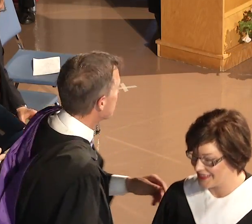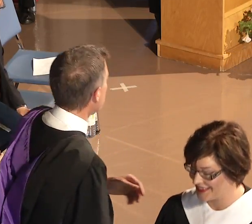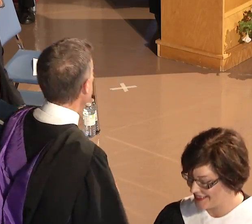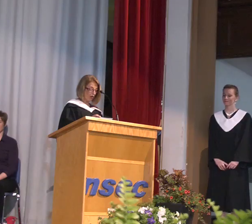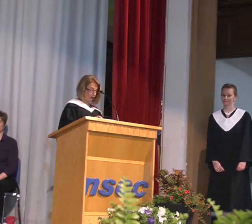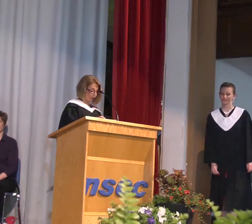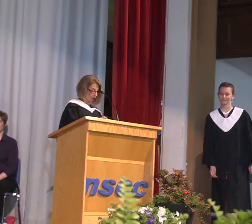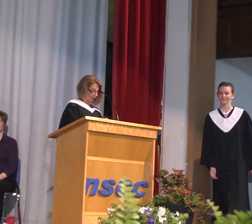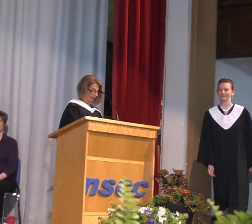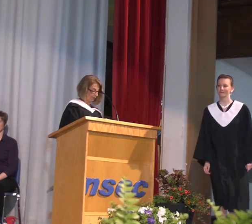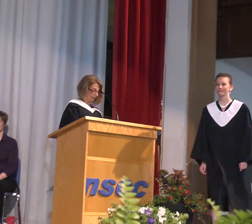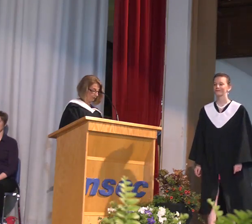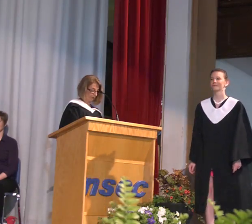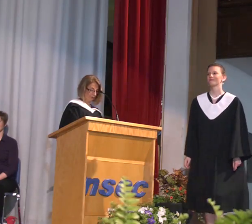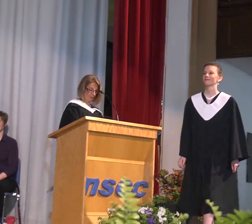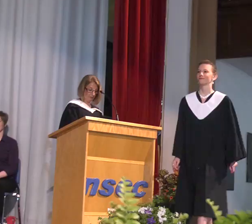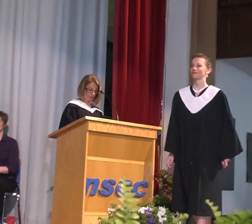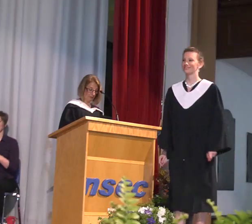Morgan Walsh.